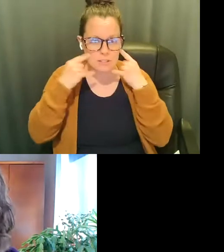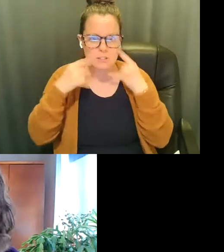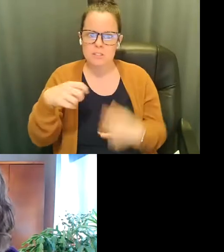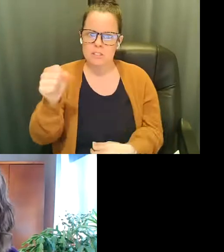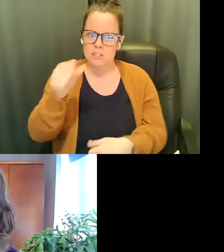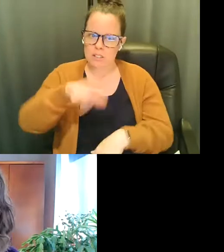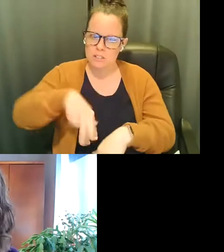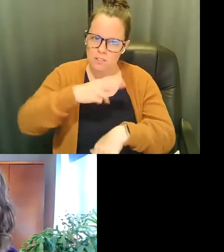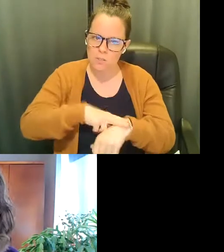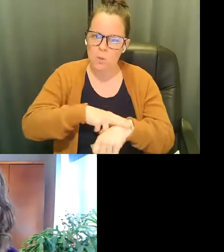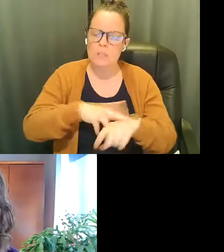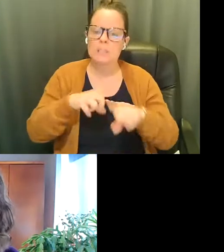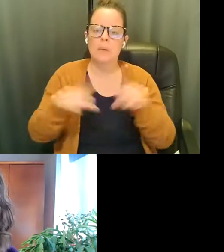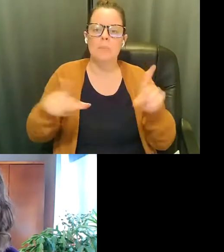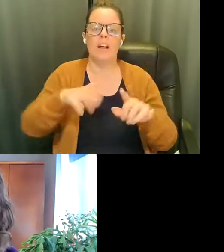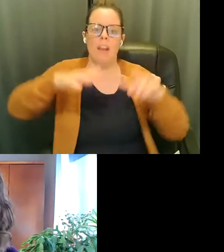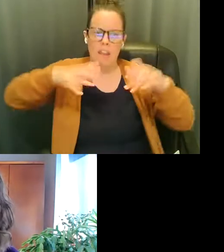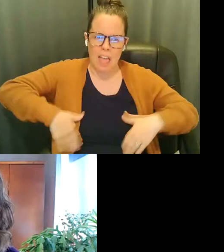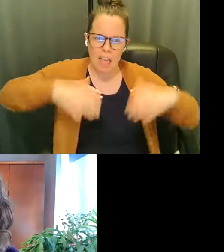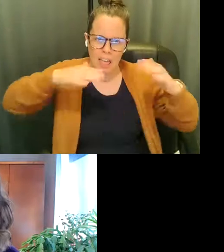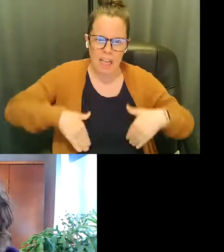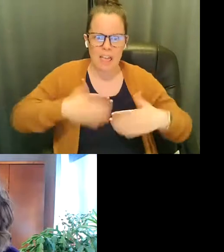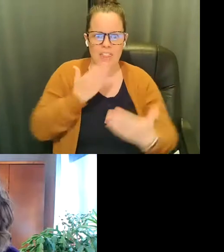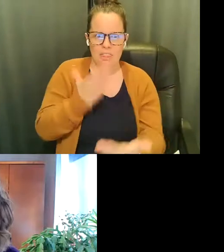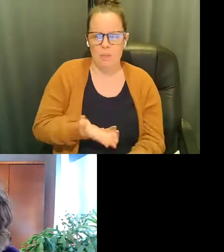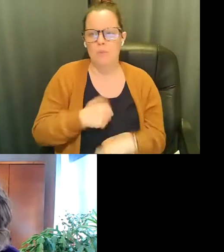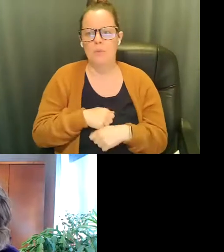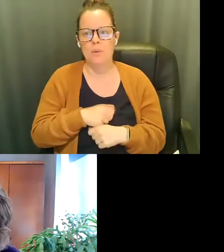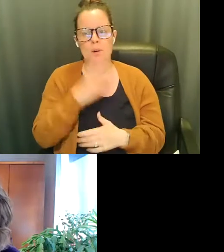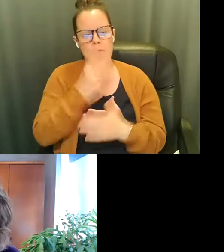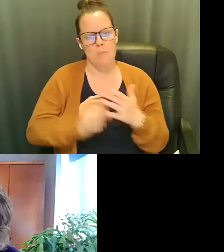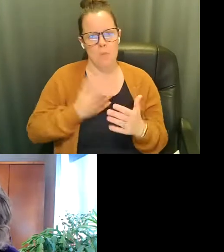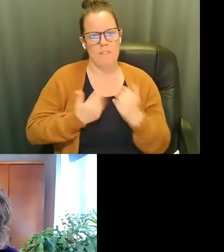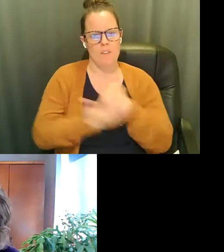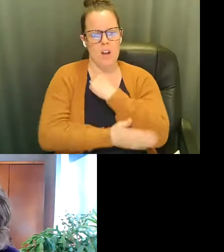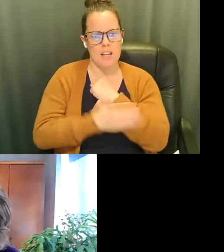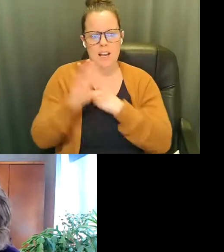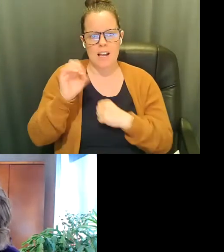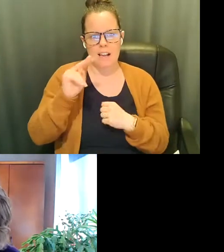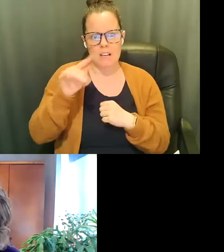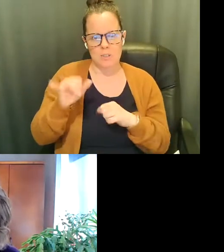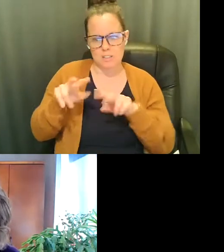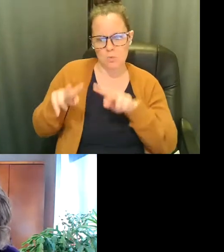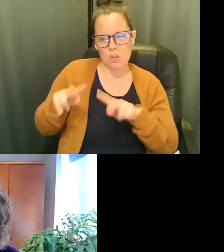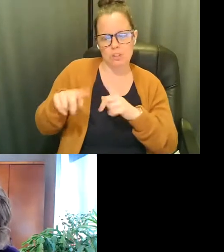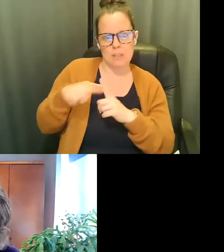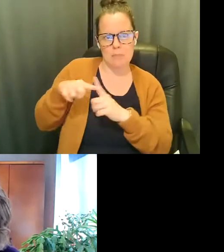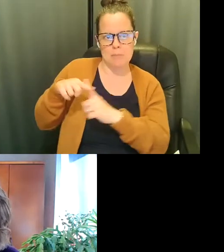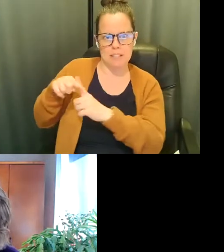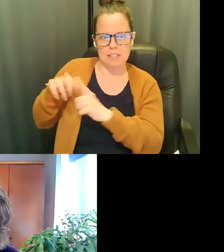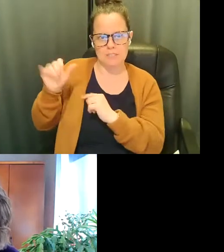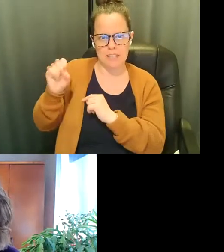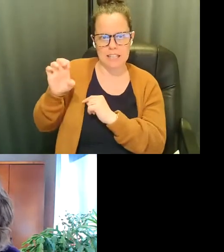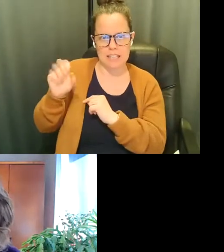of course, but we aren't quite there yet. Both of our counties continue to monitor positive COVID-19